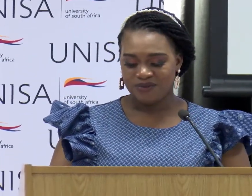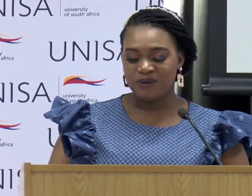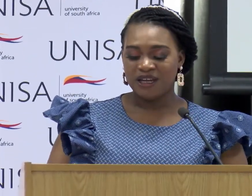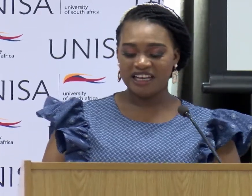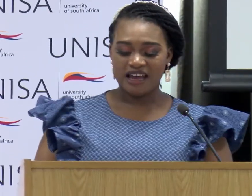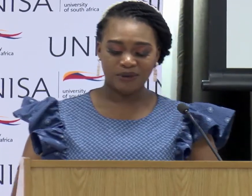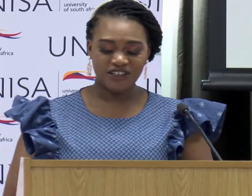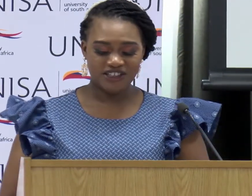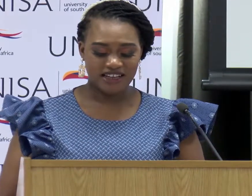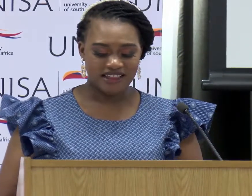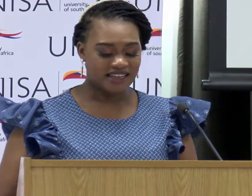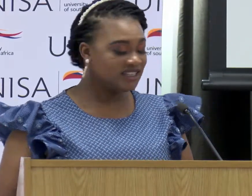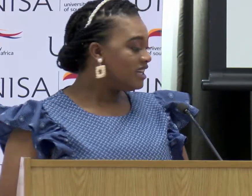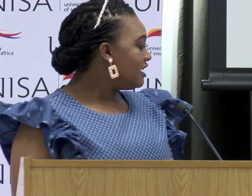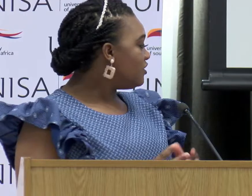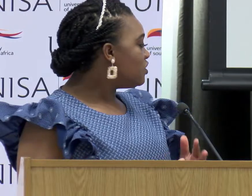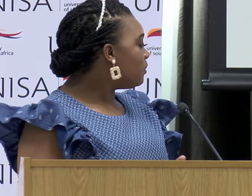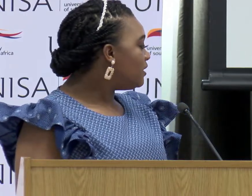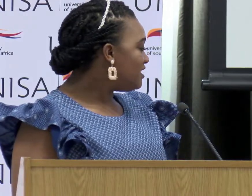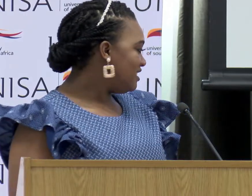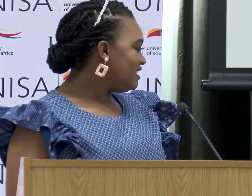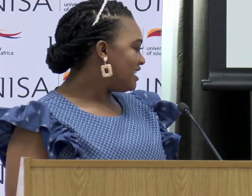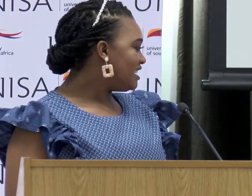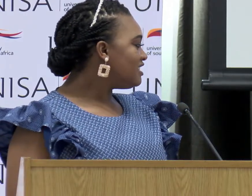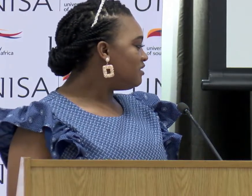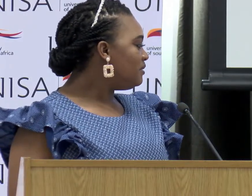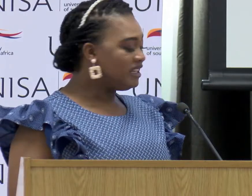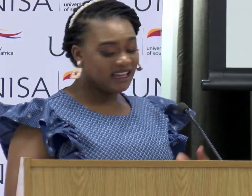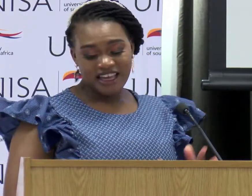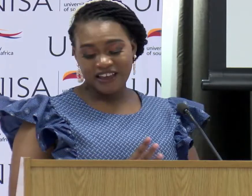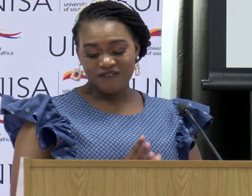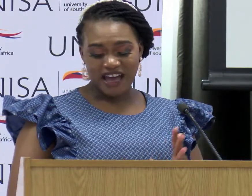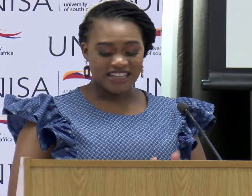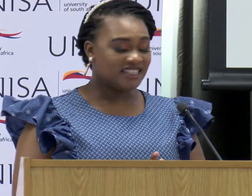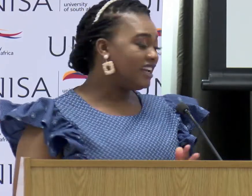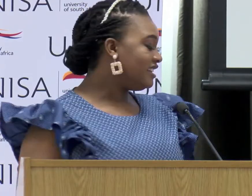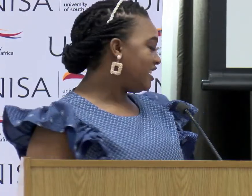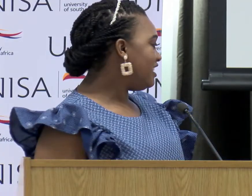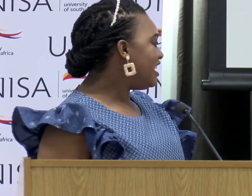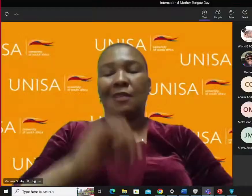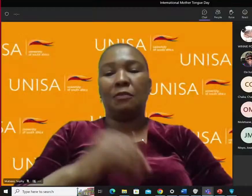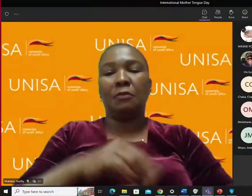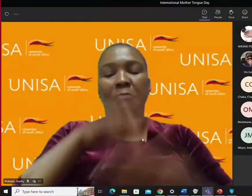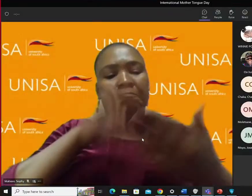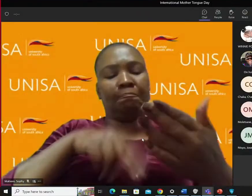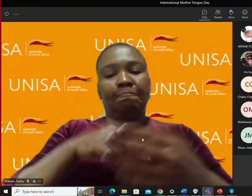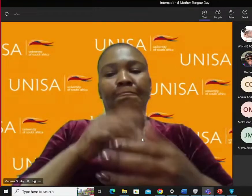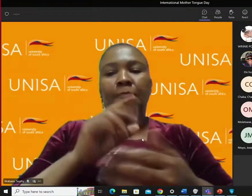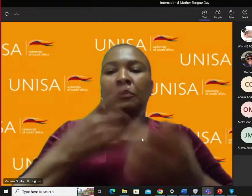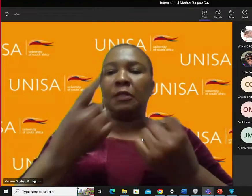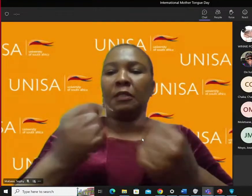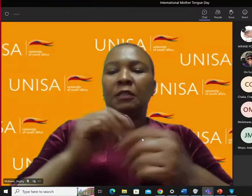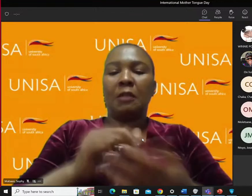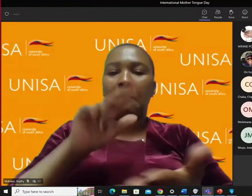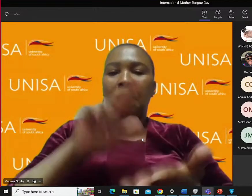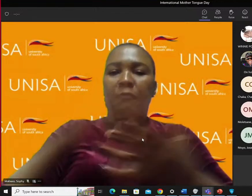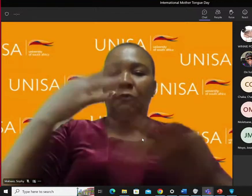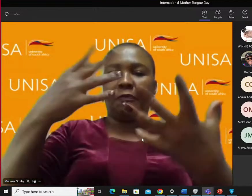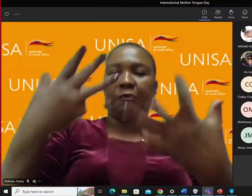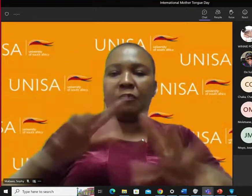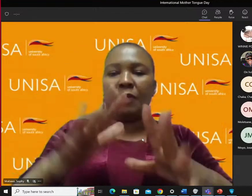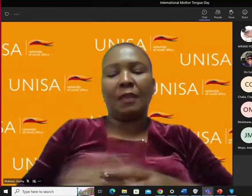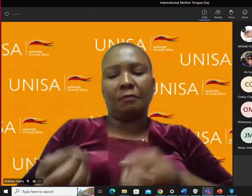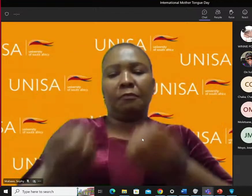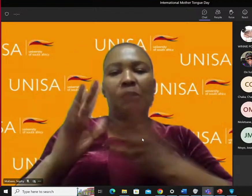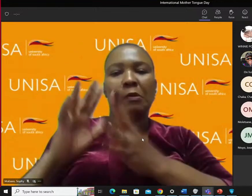and we really appreciate that those policies are still being revised and then they are approved. Thank you. Can we give her a round of